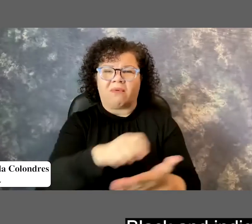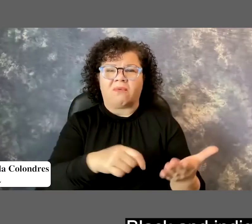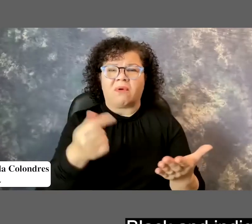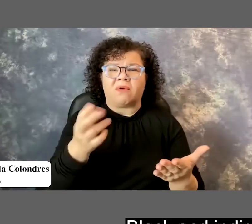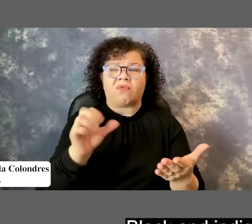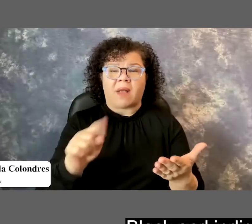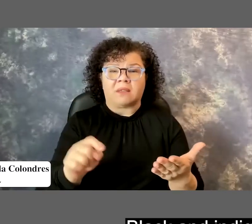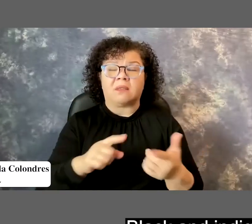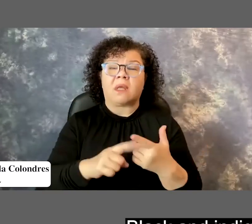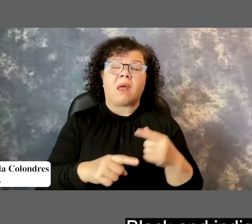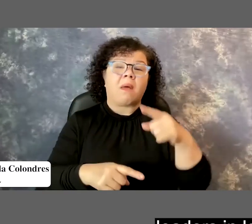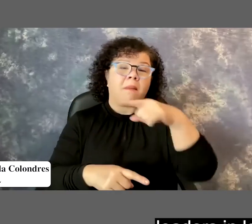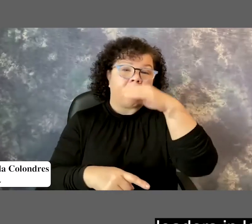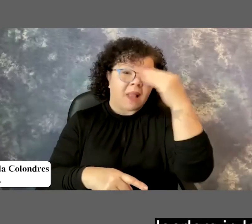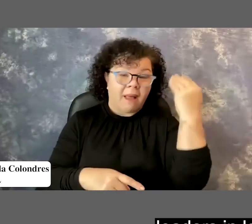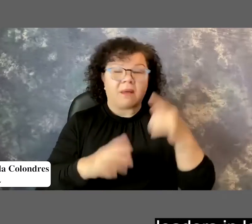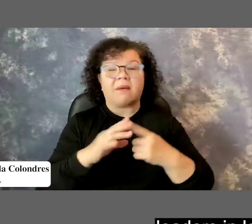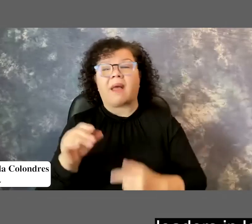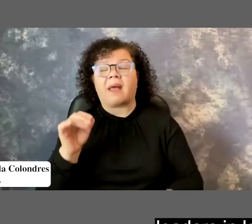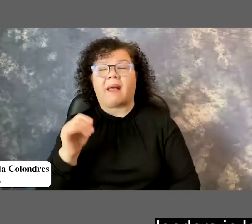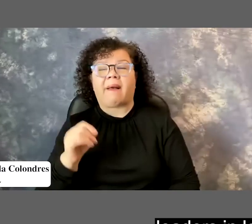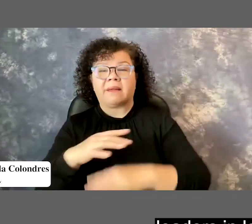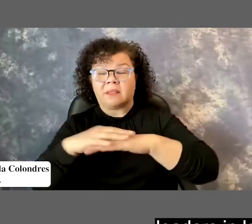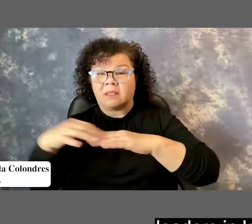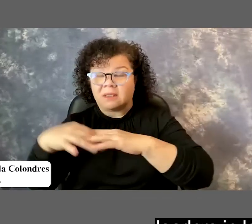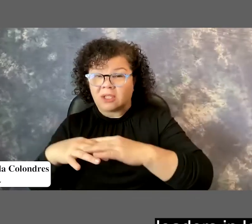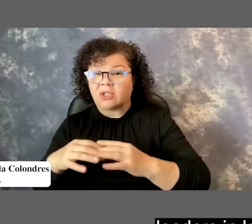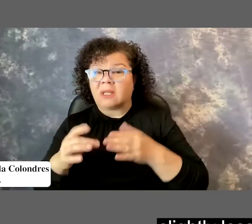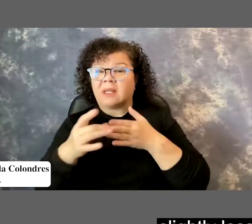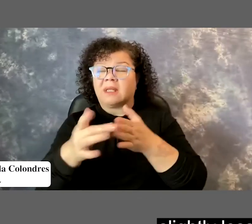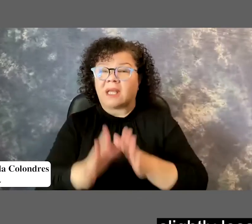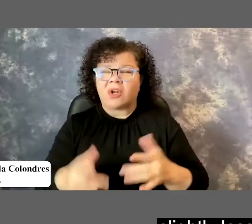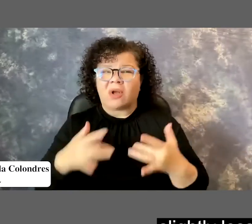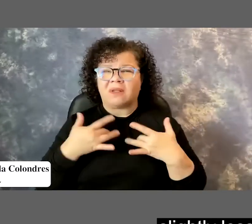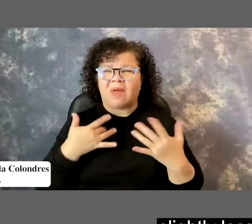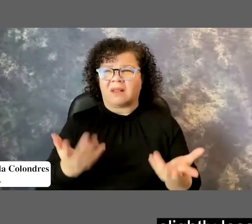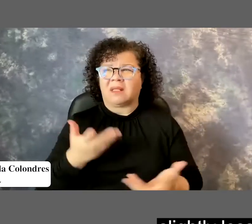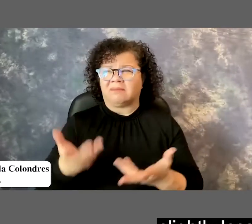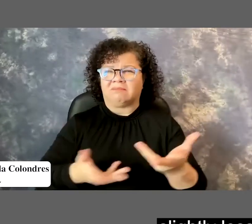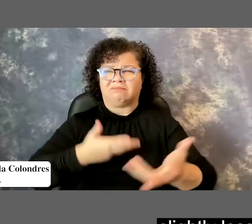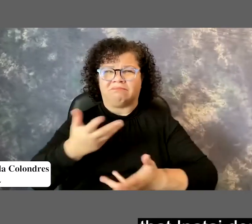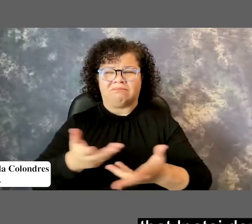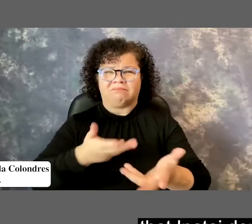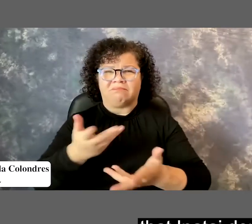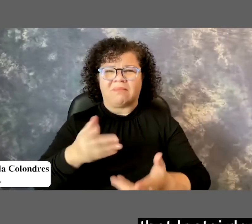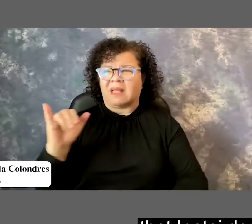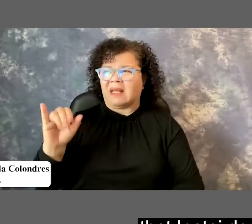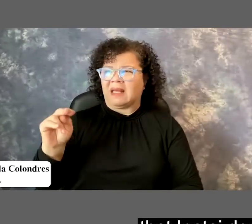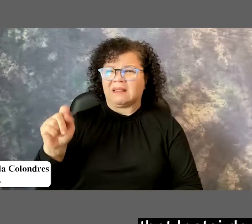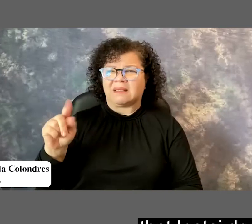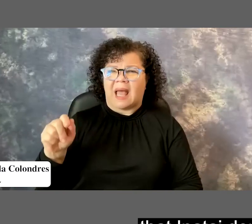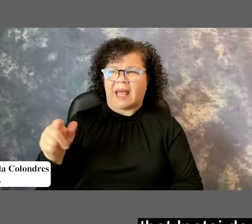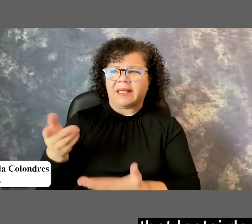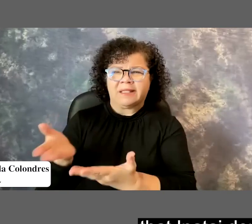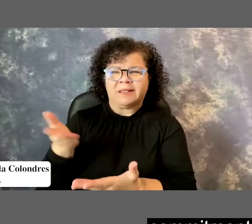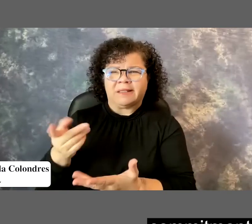Black and Indigenous leaders and leaders in large cities were slightly less likely to agree that Inatai demonstrates a